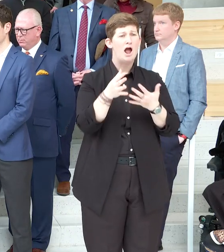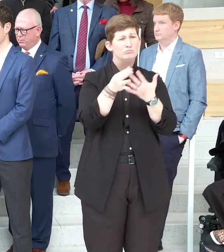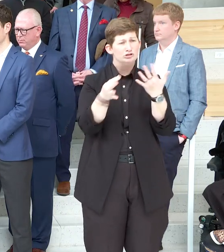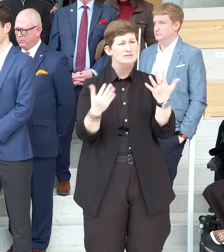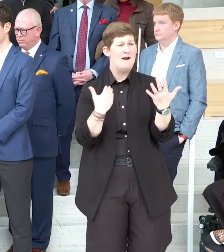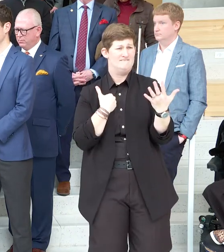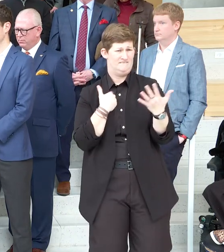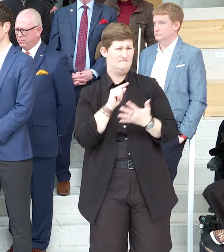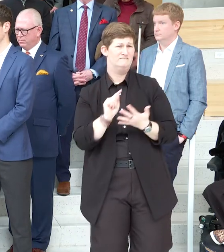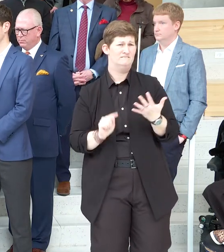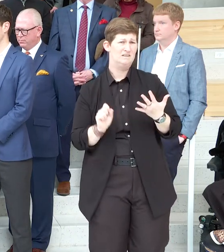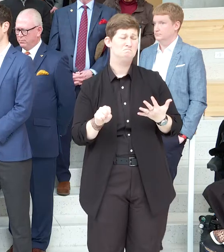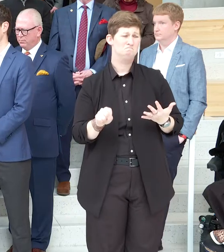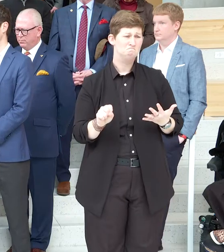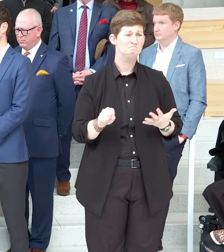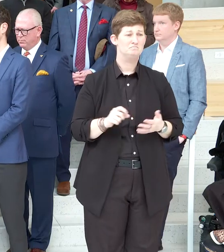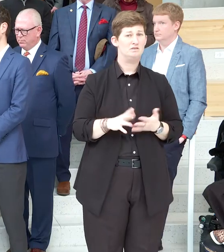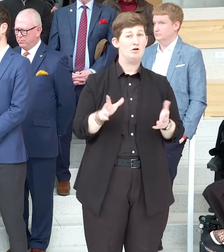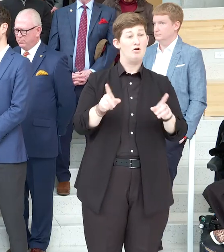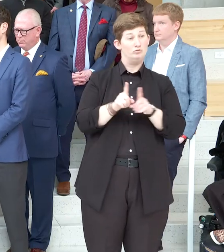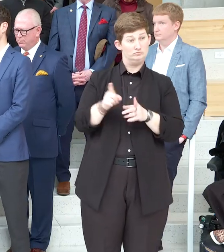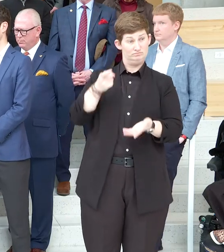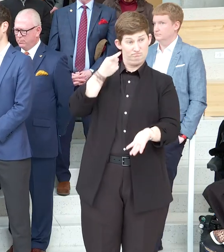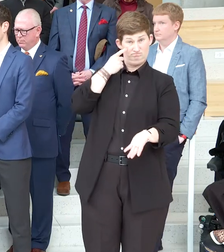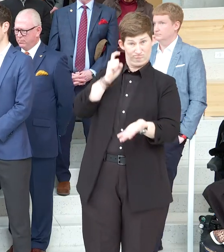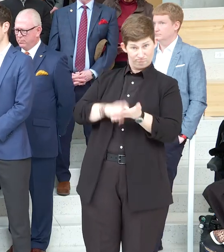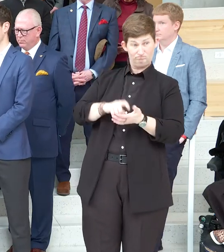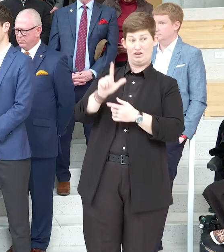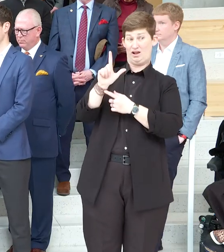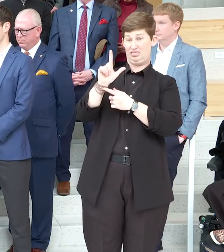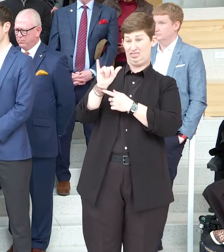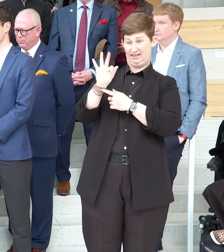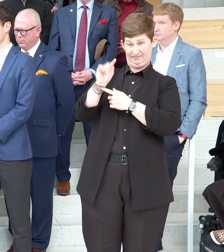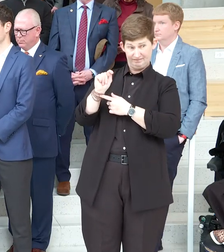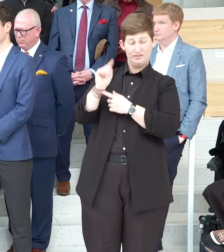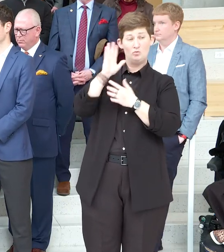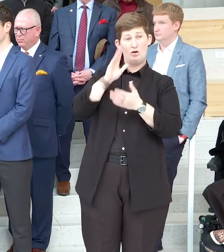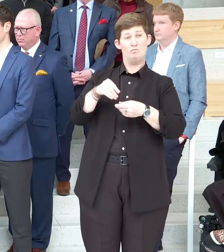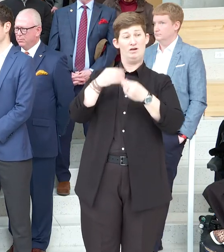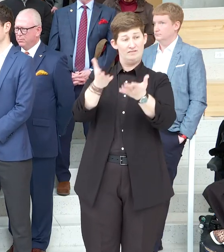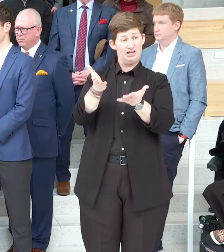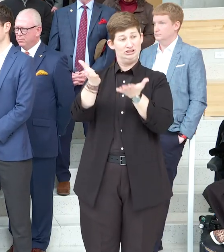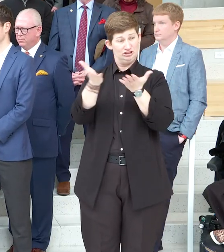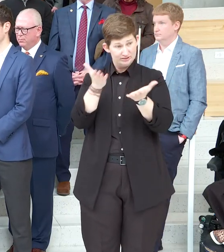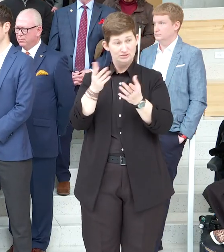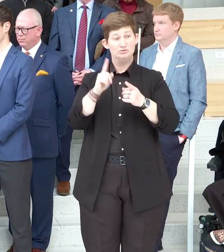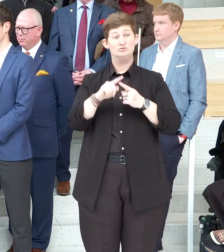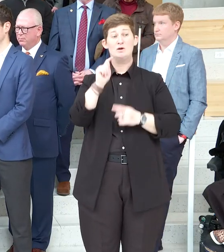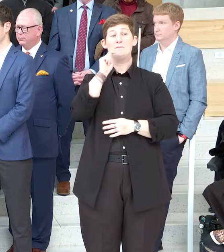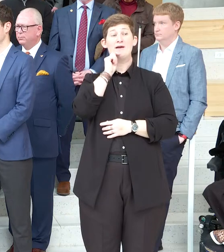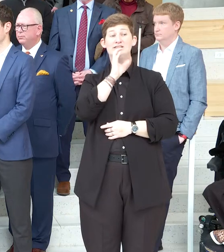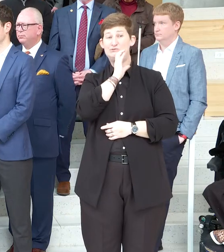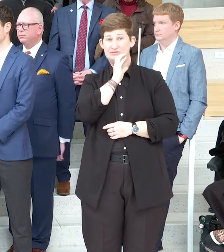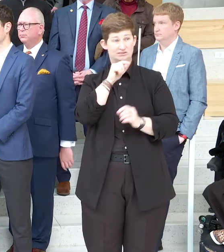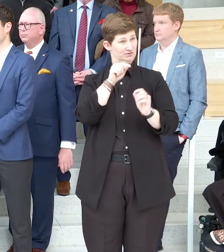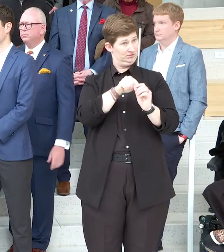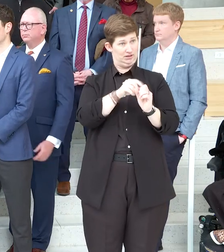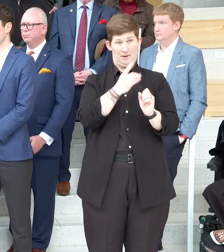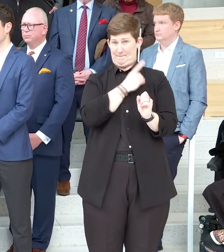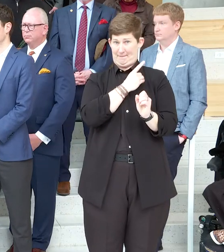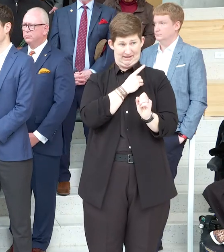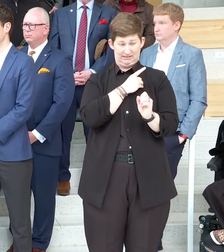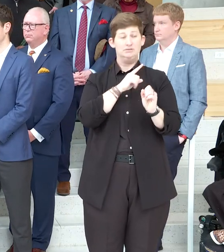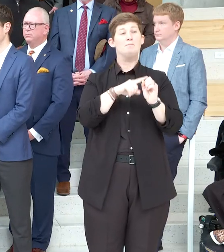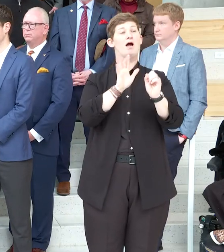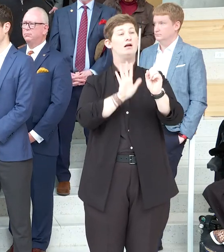recognize that Lyft has indicated it will continue to provide services in the metro outside of Minneapolis. MSP